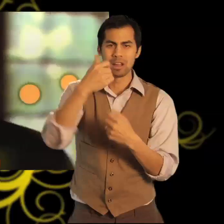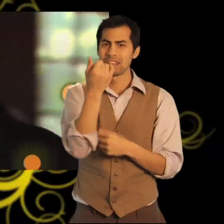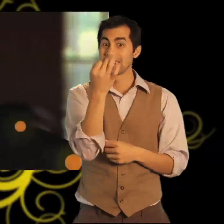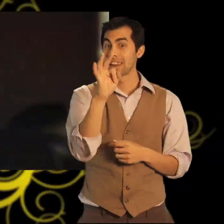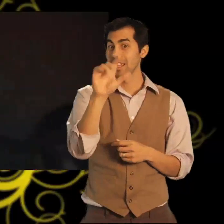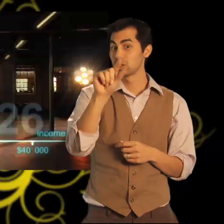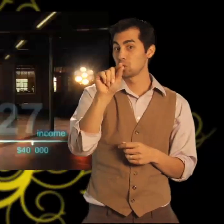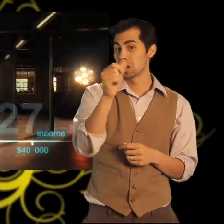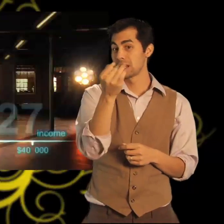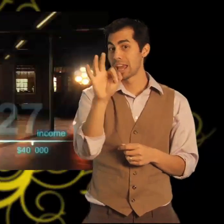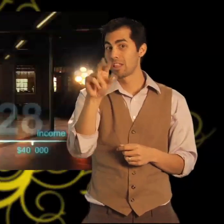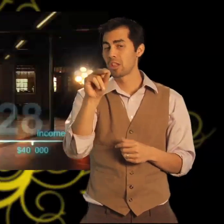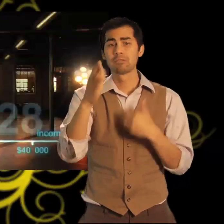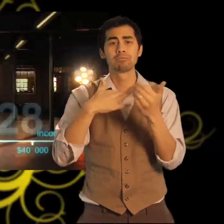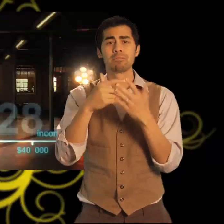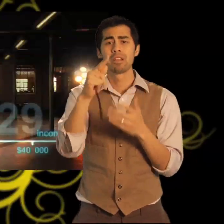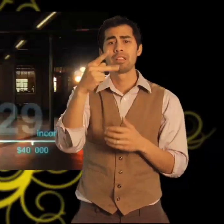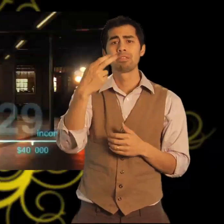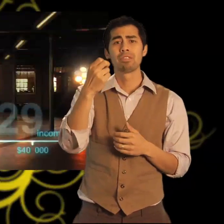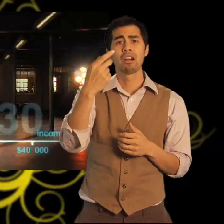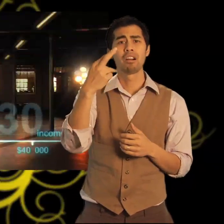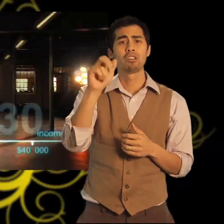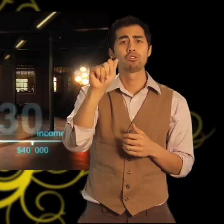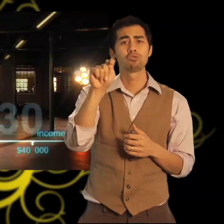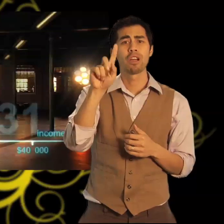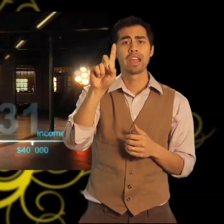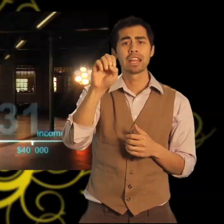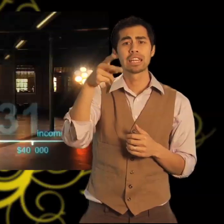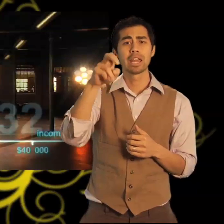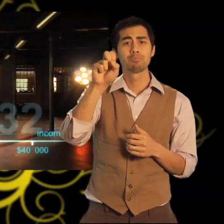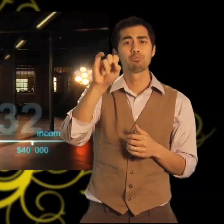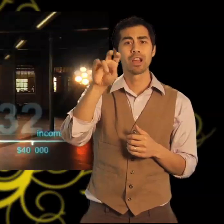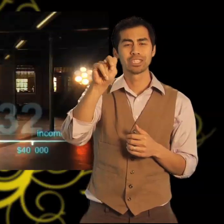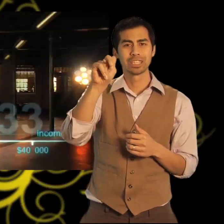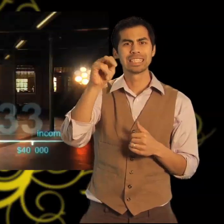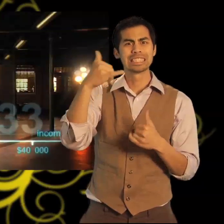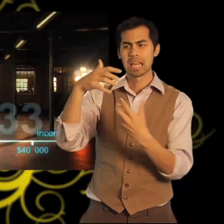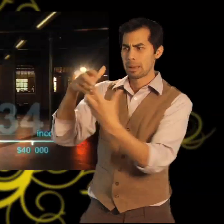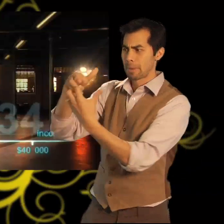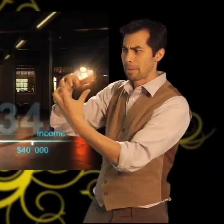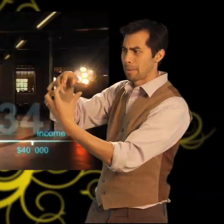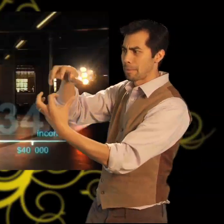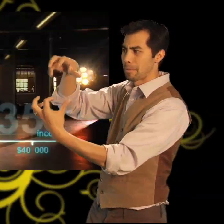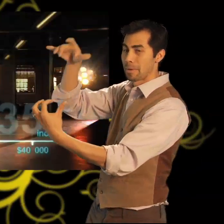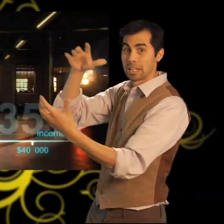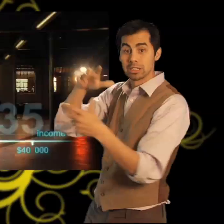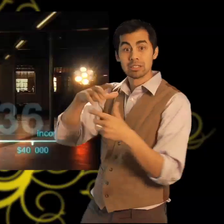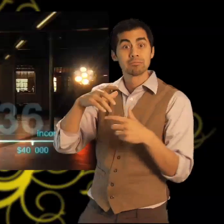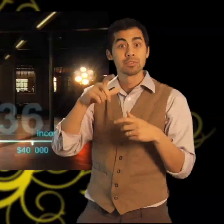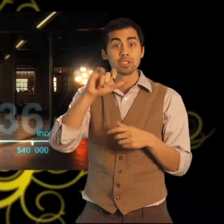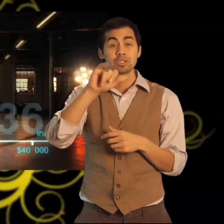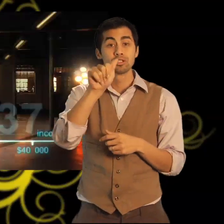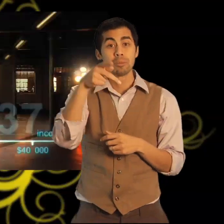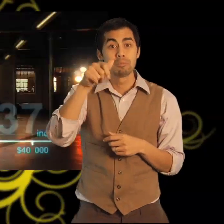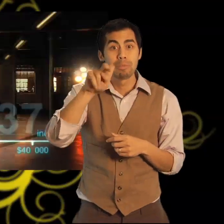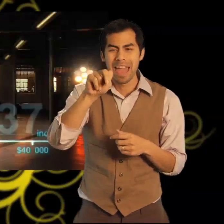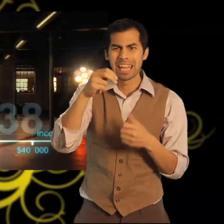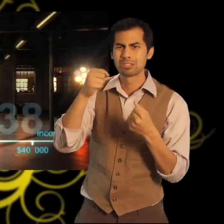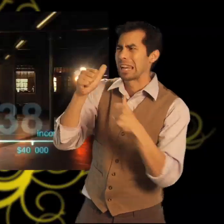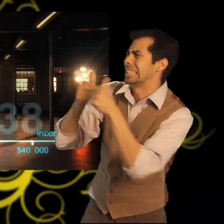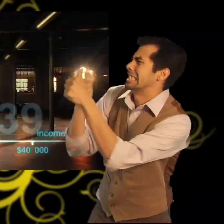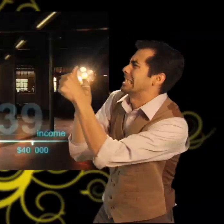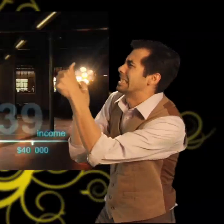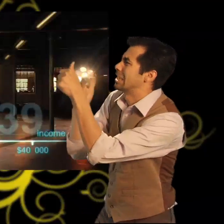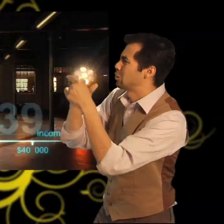and the 1930s. And in spite of the Great Depression, Western countries forge on towards greater wealth and health. Japan and some others try